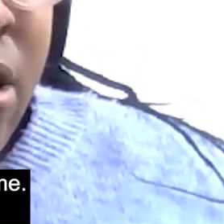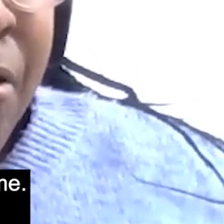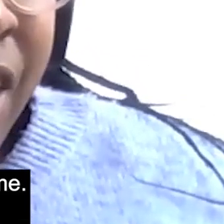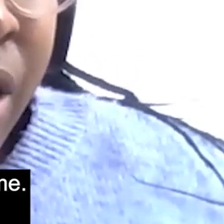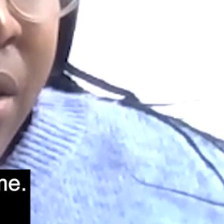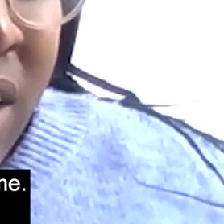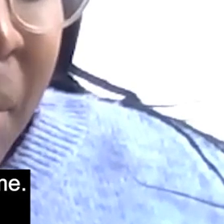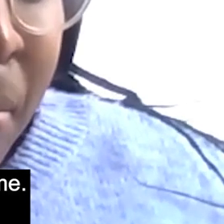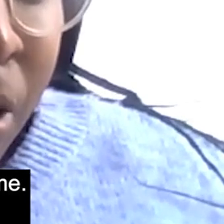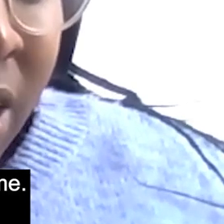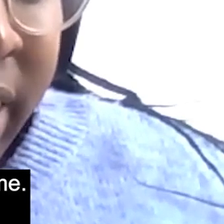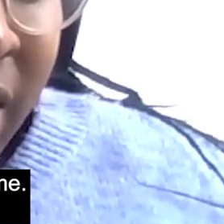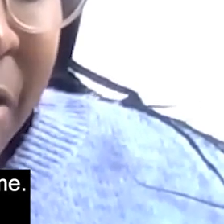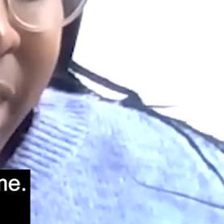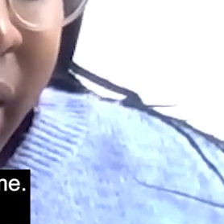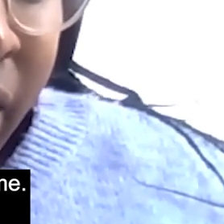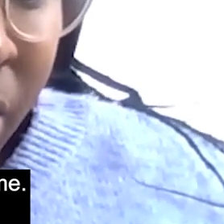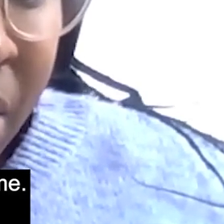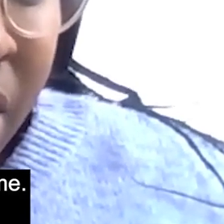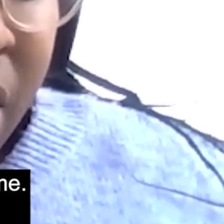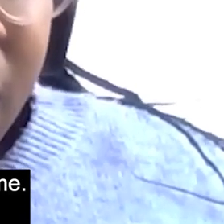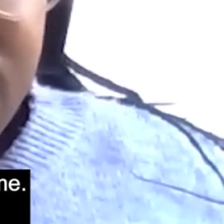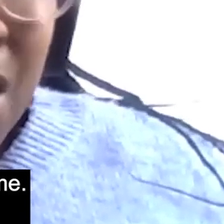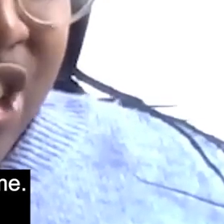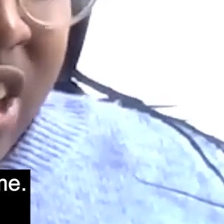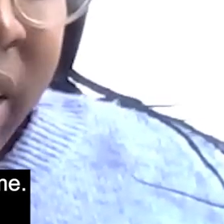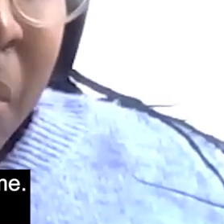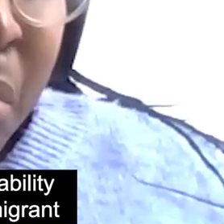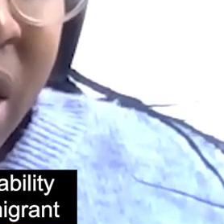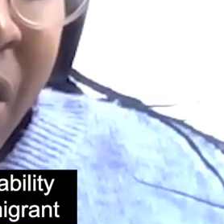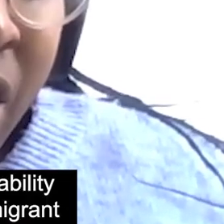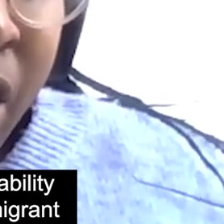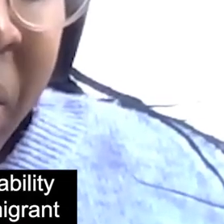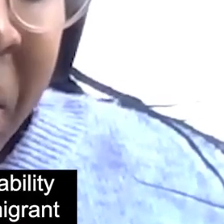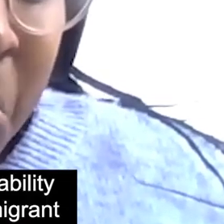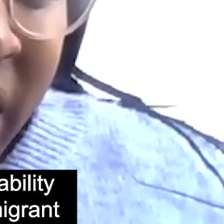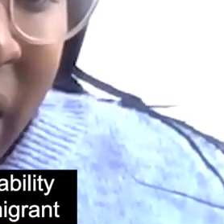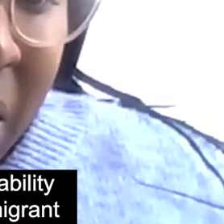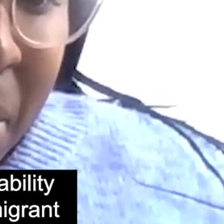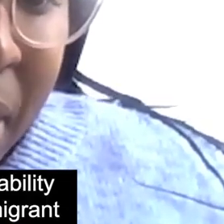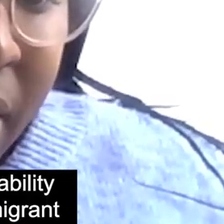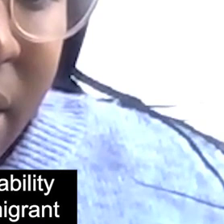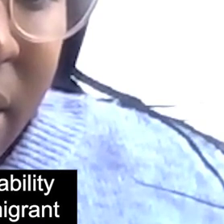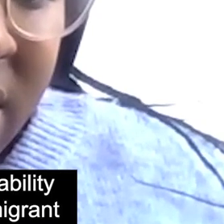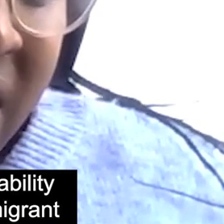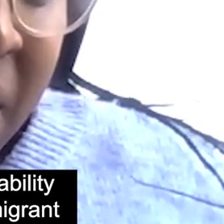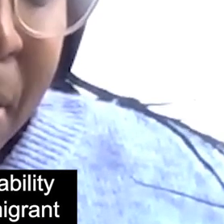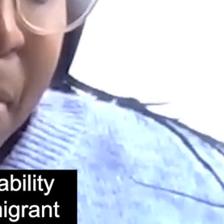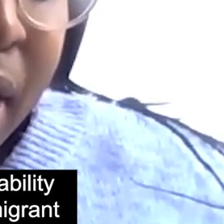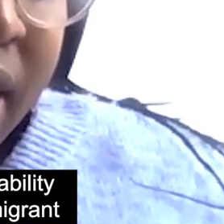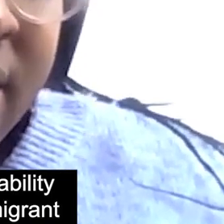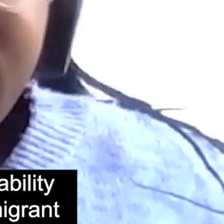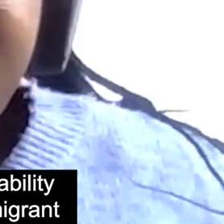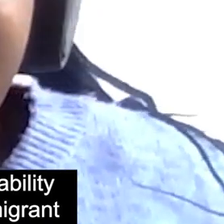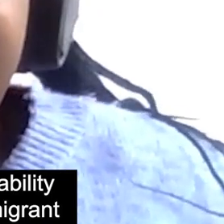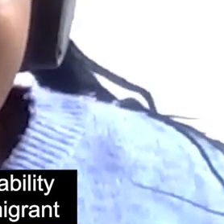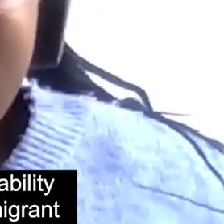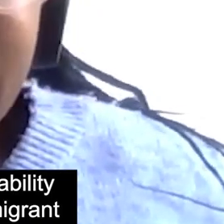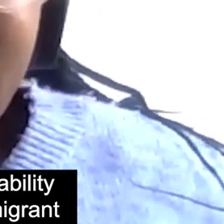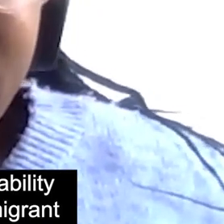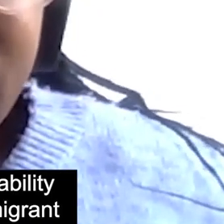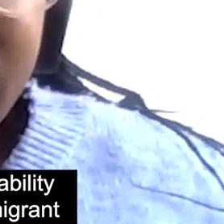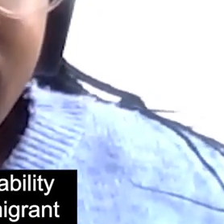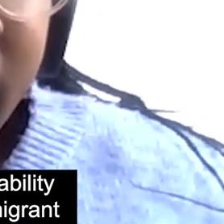I still felt somewhat left out, usually being the only Black disabled person